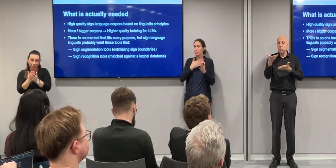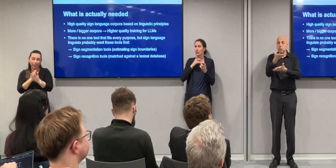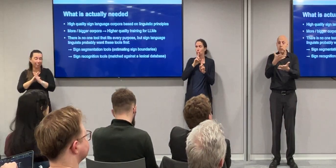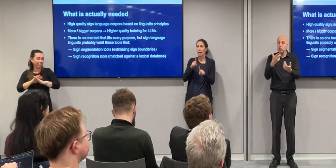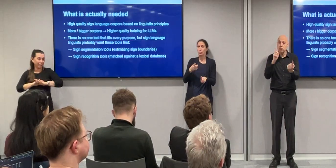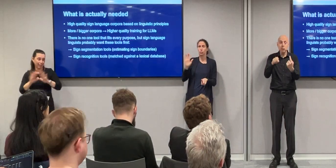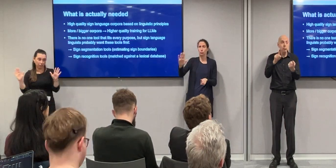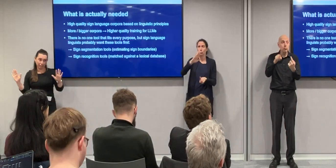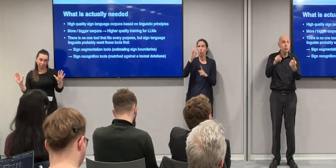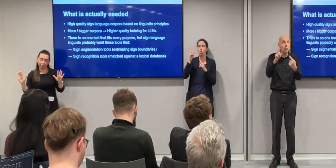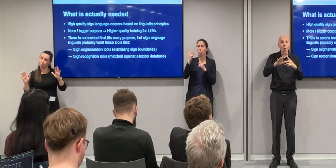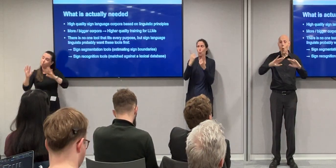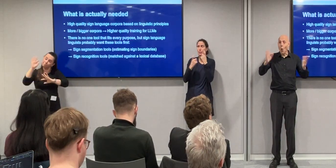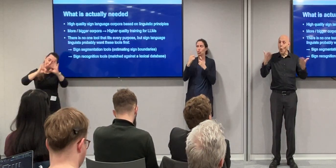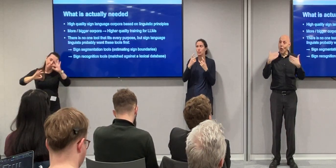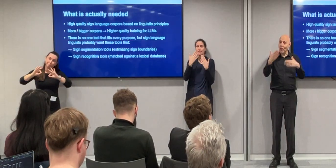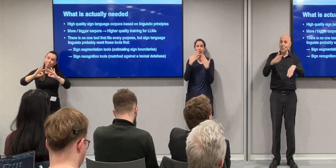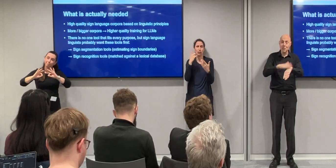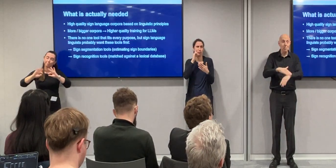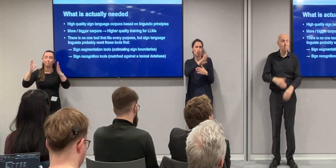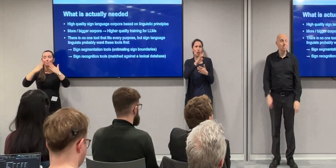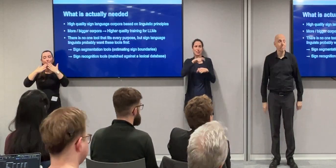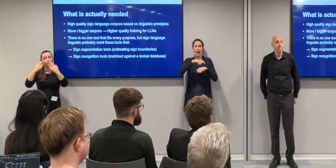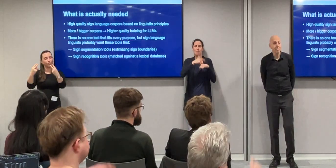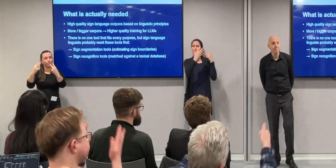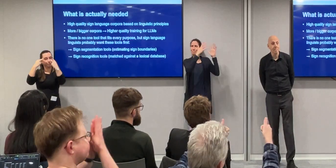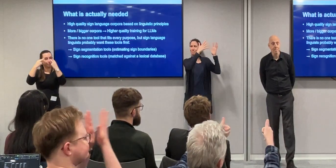any. Otherwise, thank you very much for your time.